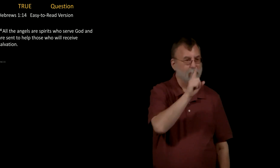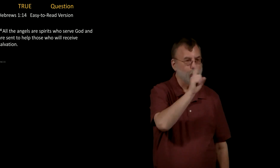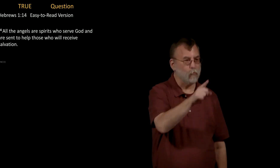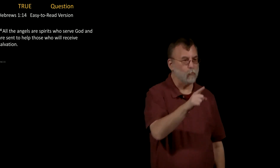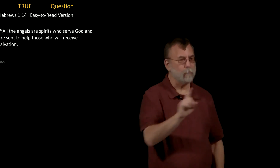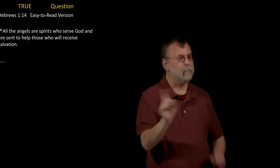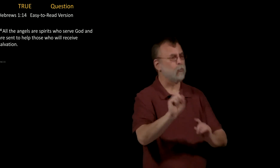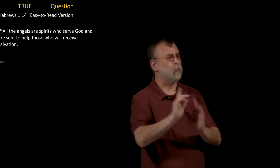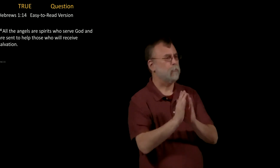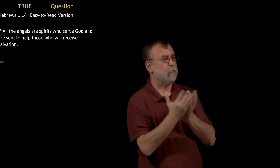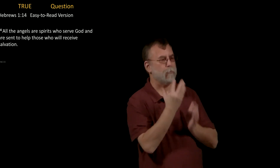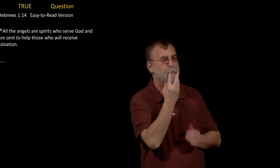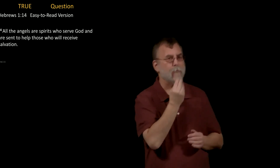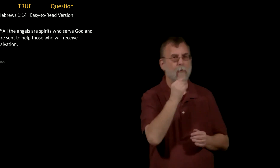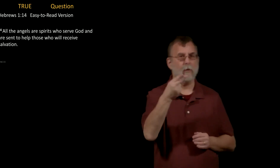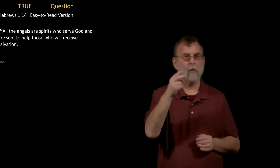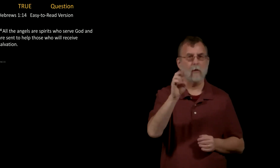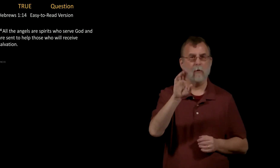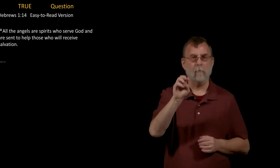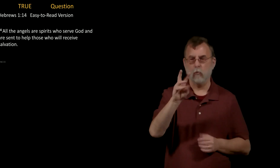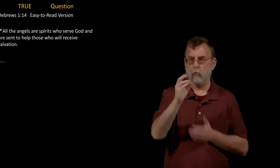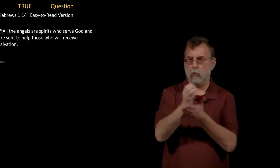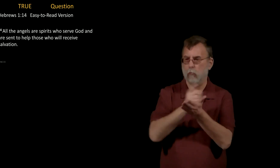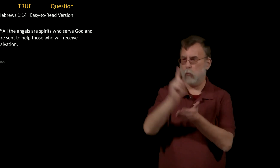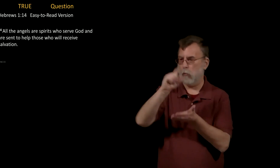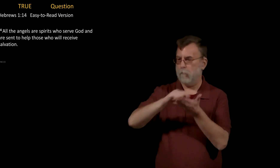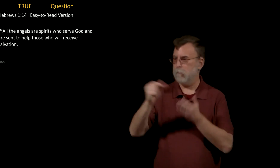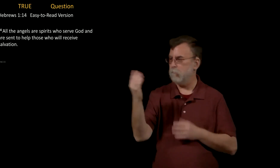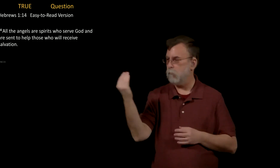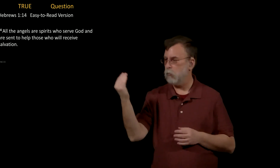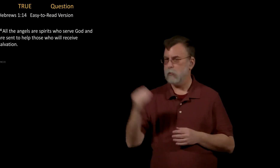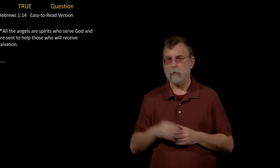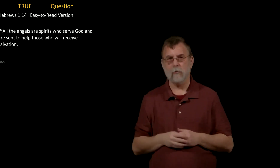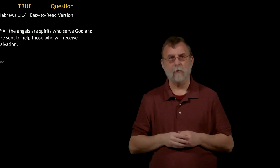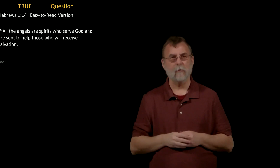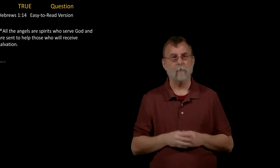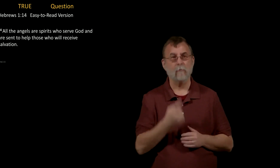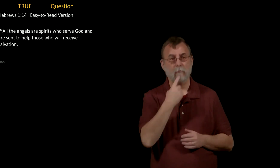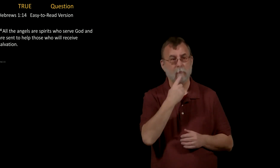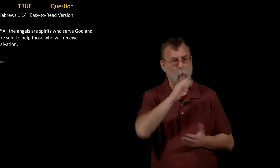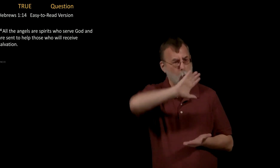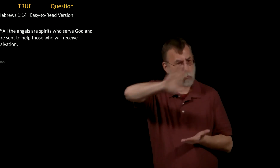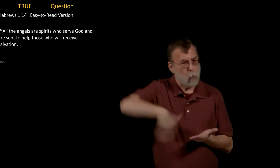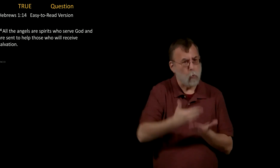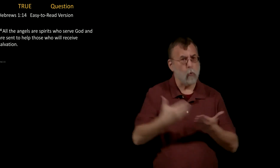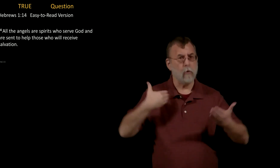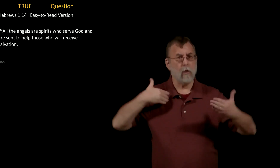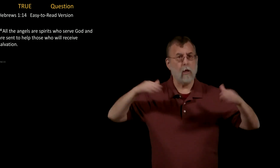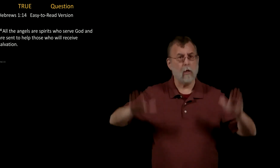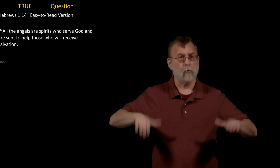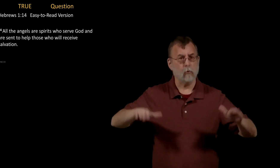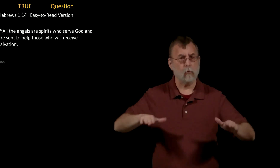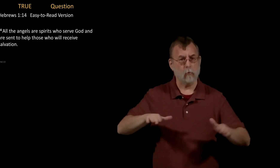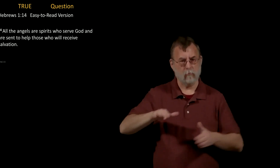The answer is true. And it's from Hebrews chapter 1, verse 14. And it says, all the